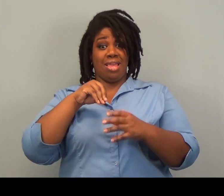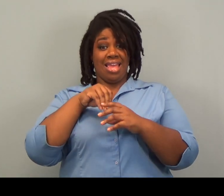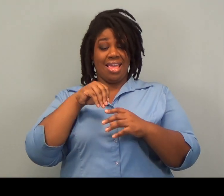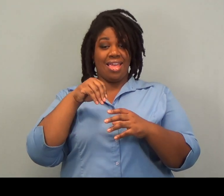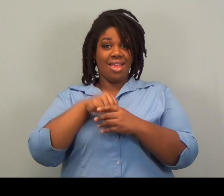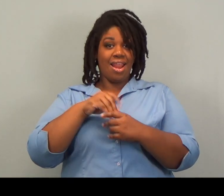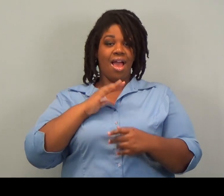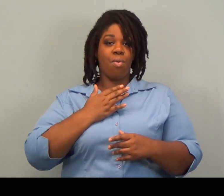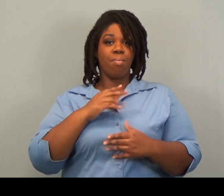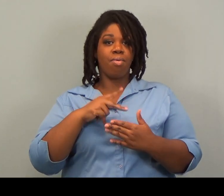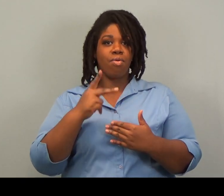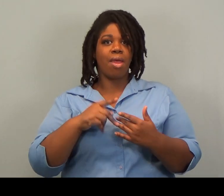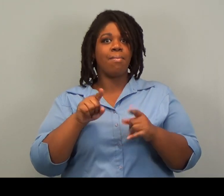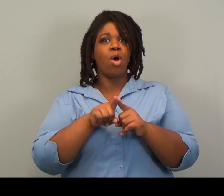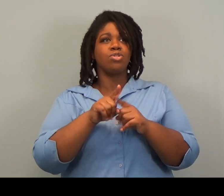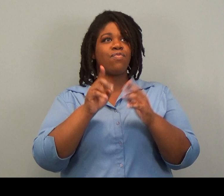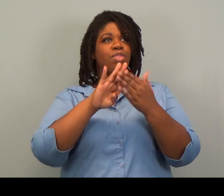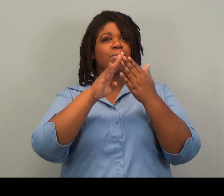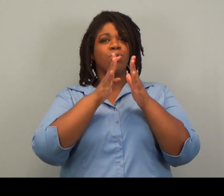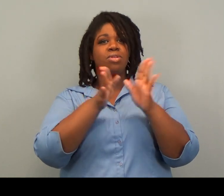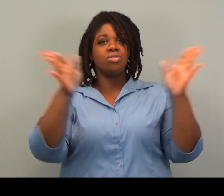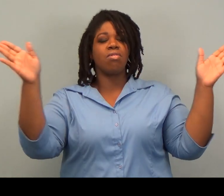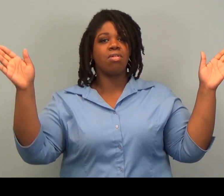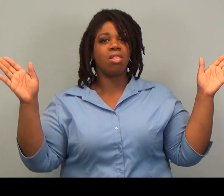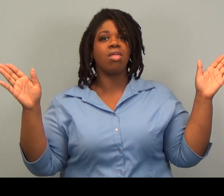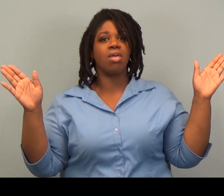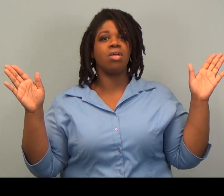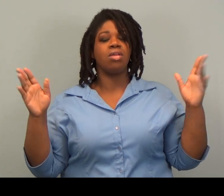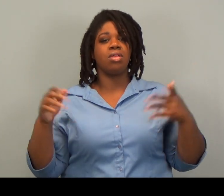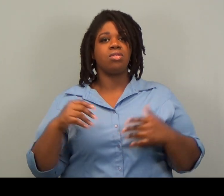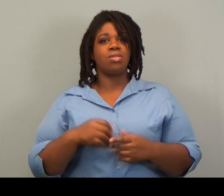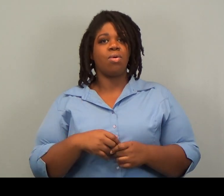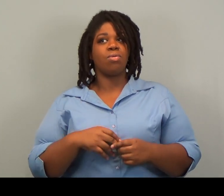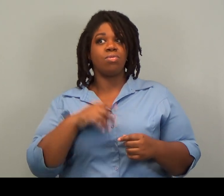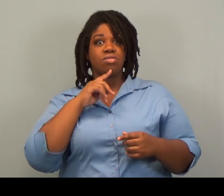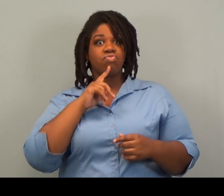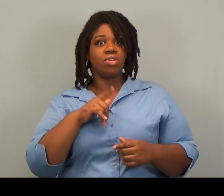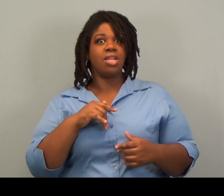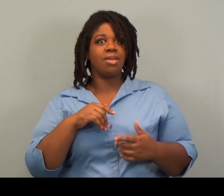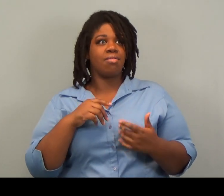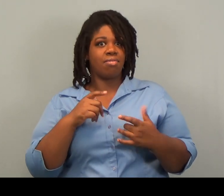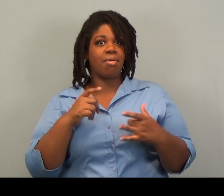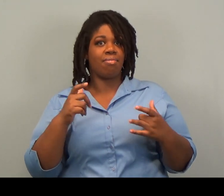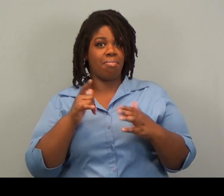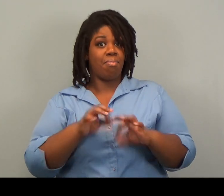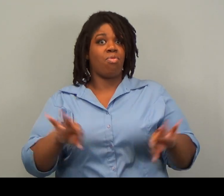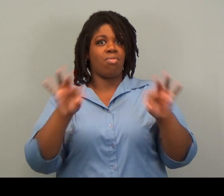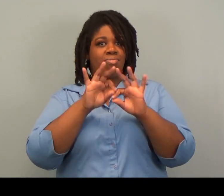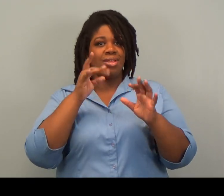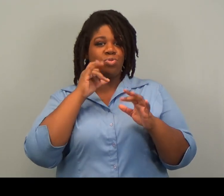design that, we should roll that out very soon. It's a big deal because it doesn't exist here.